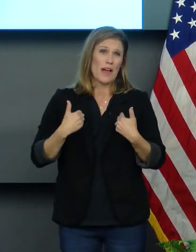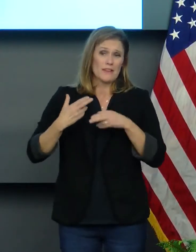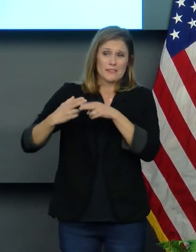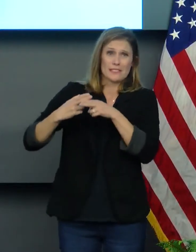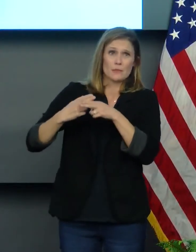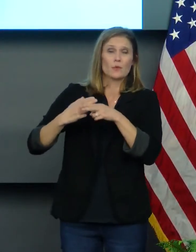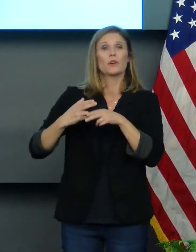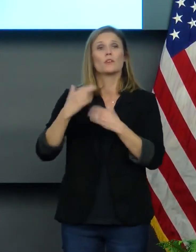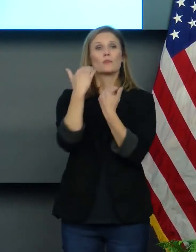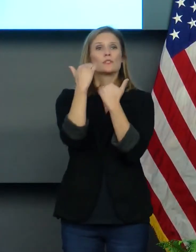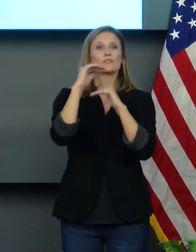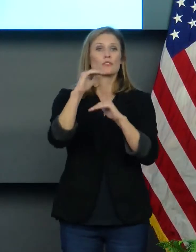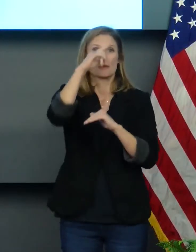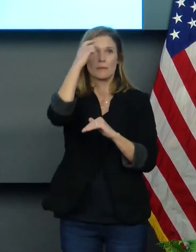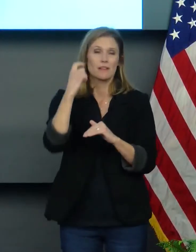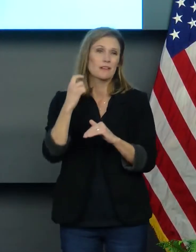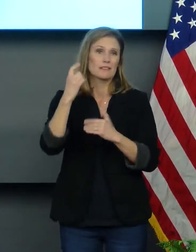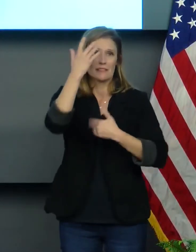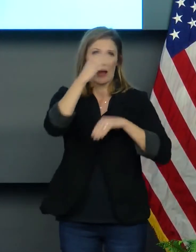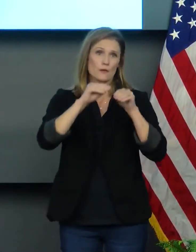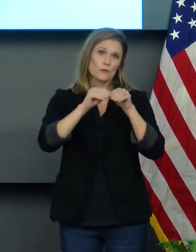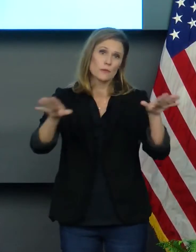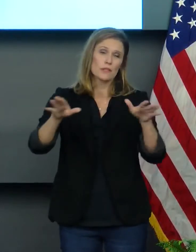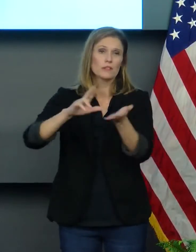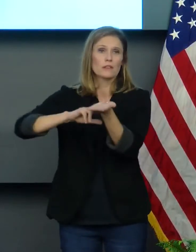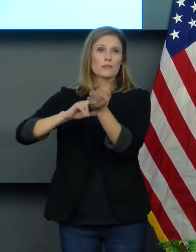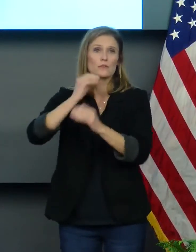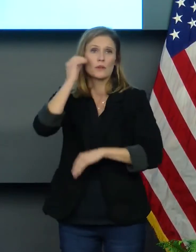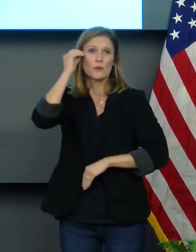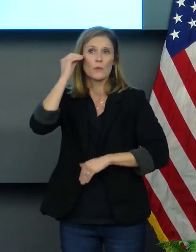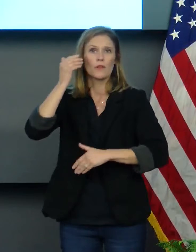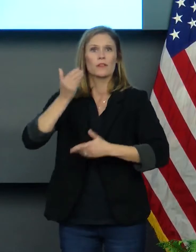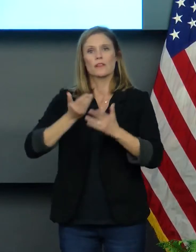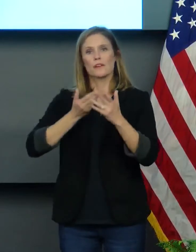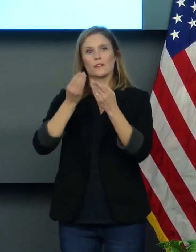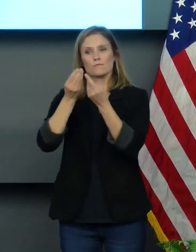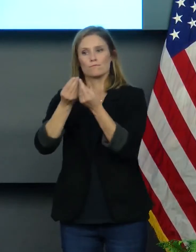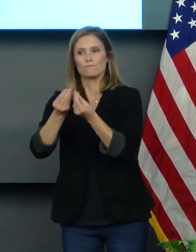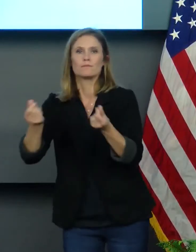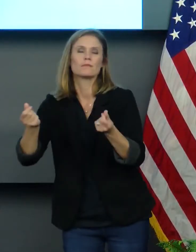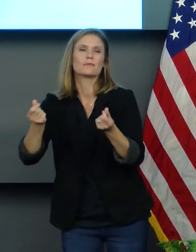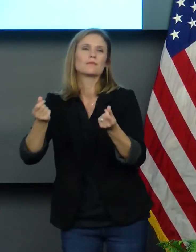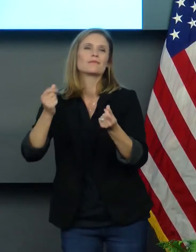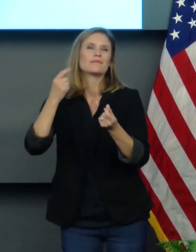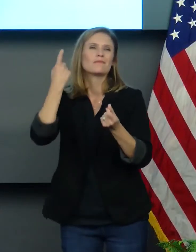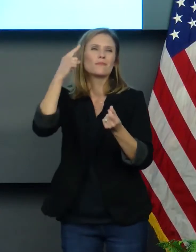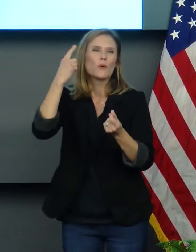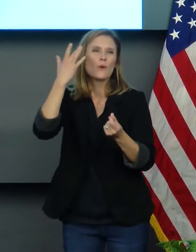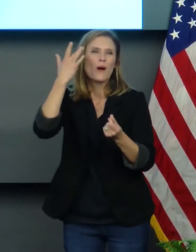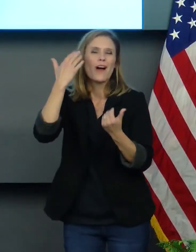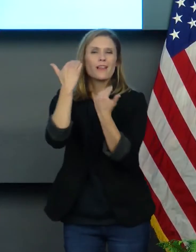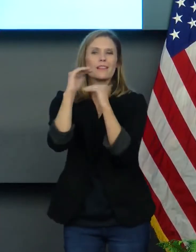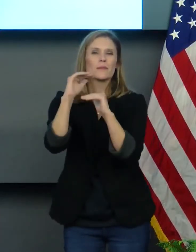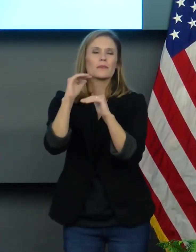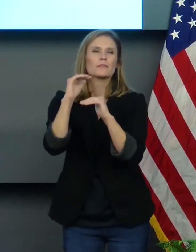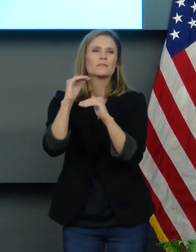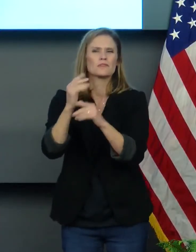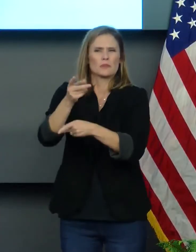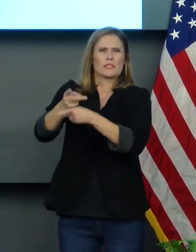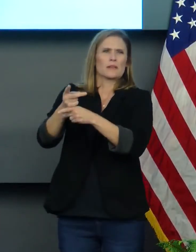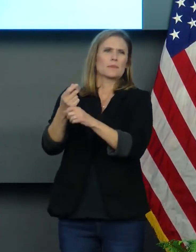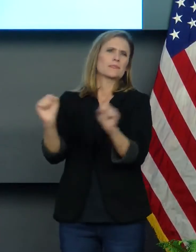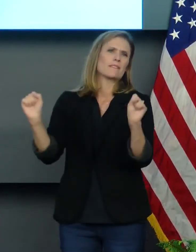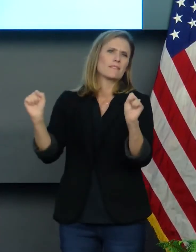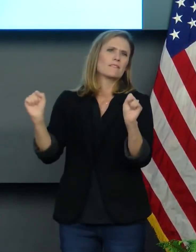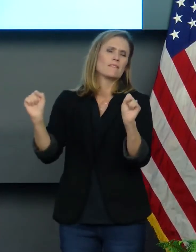temporary restrictions because there's an outbreak that the nursing home is working through. Ultimately, it's for their loved one's safety. It's to keep their loved ones safe in that